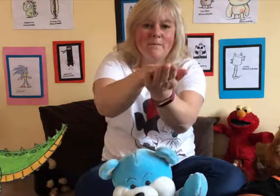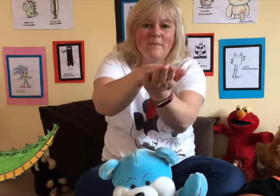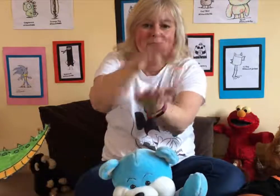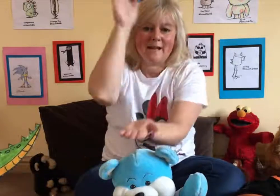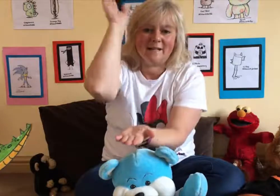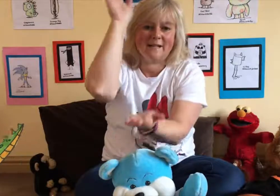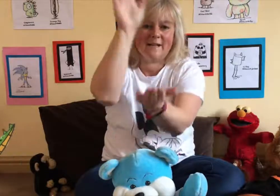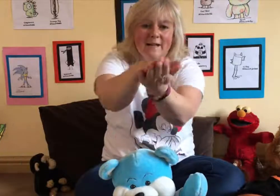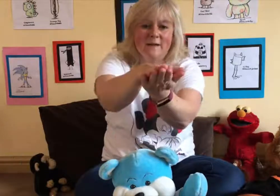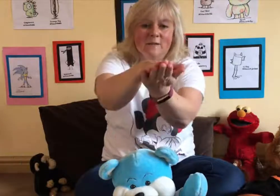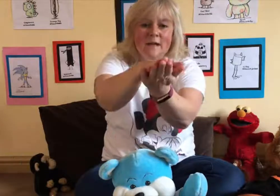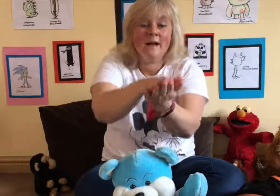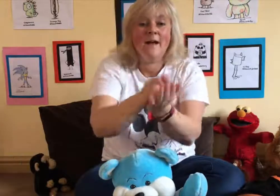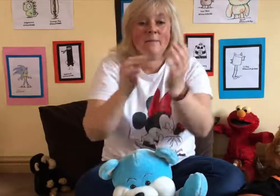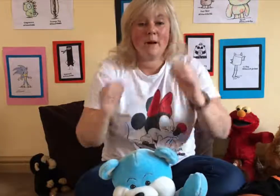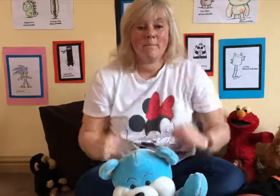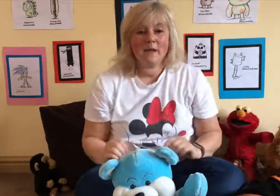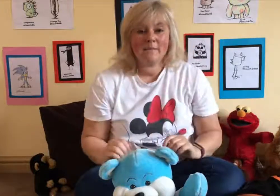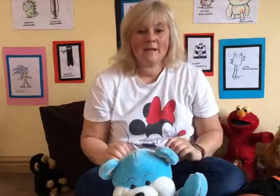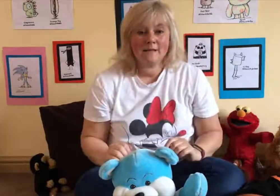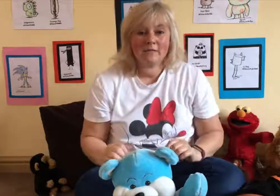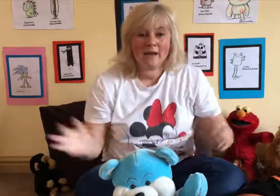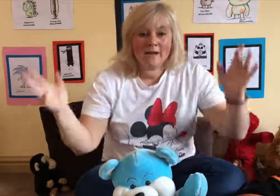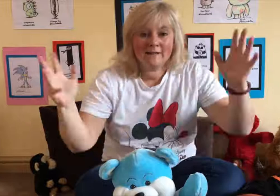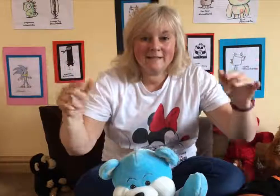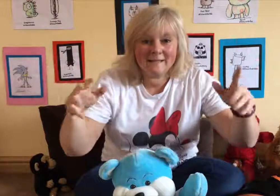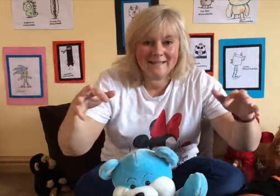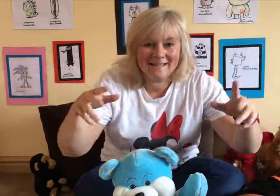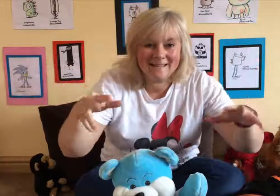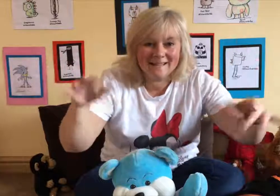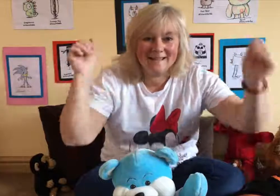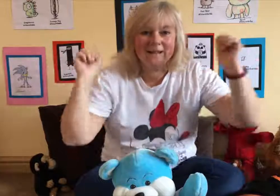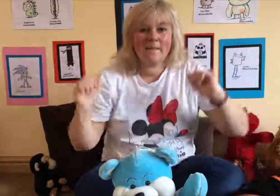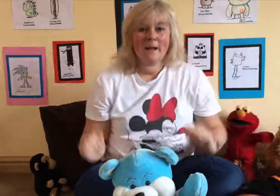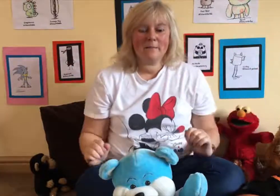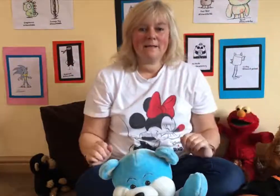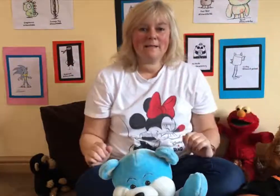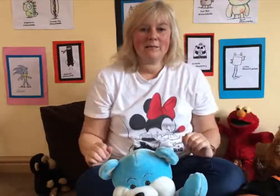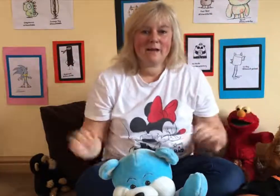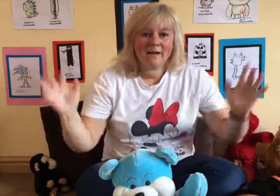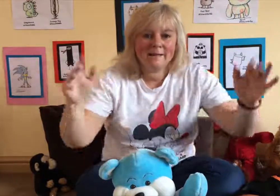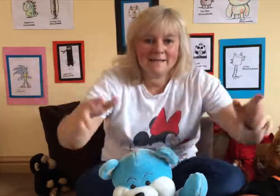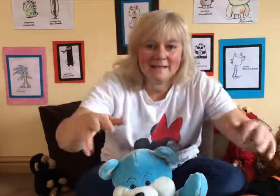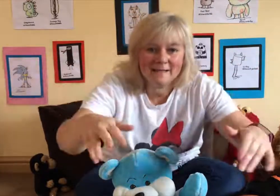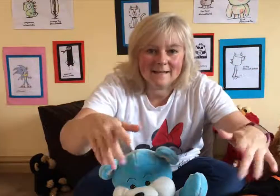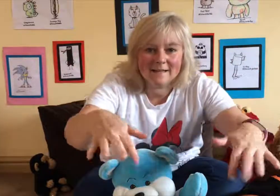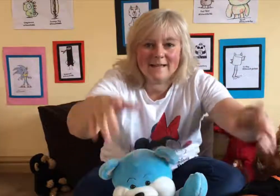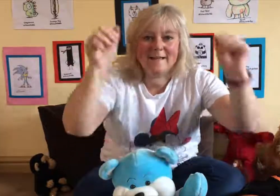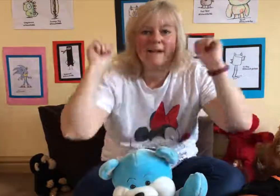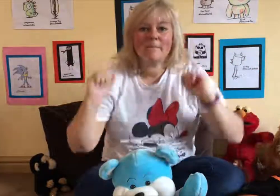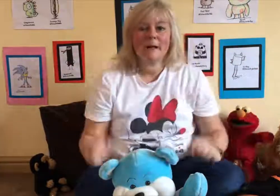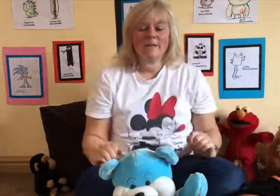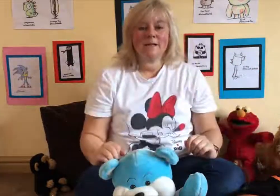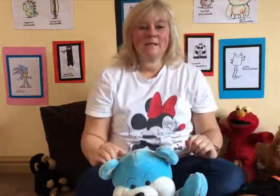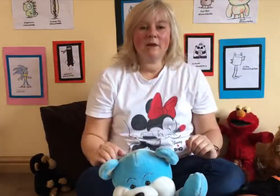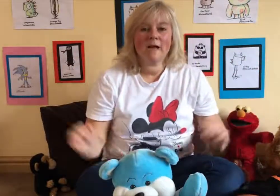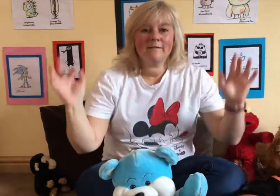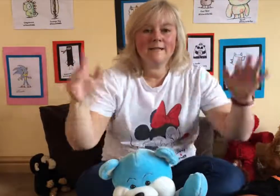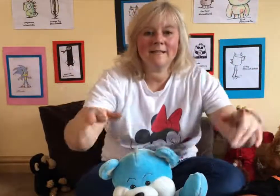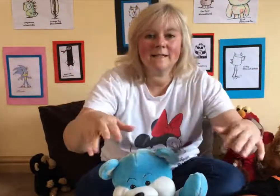be anything else. But a baby is very tickly, a baby is very tickly, a baby is very